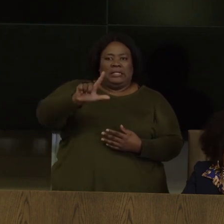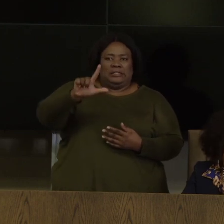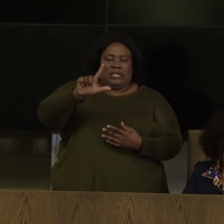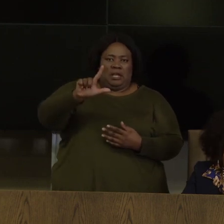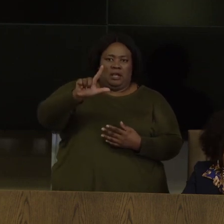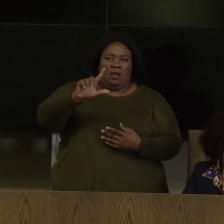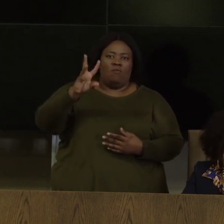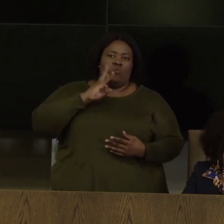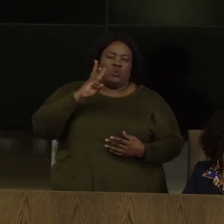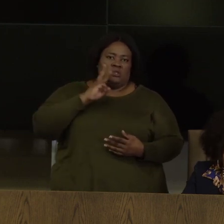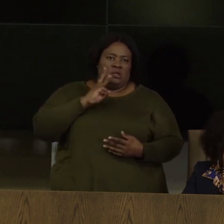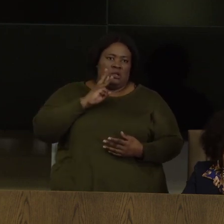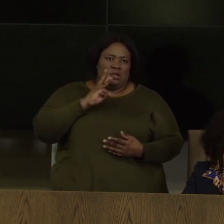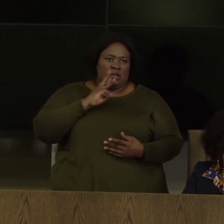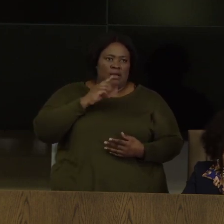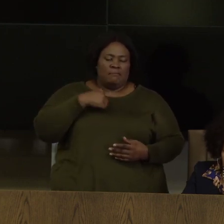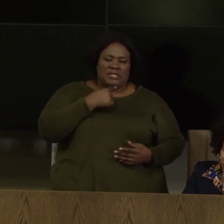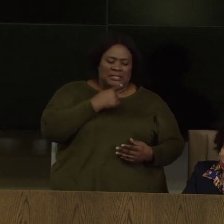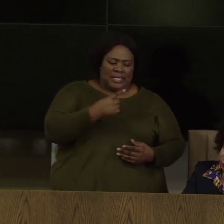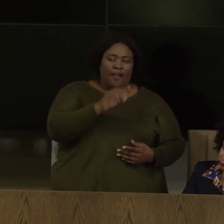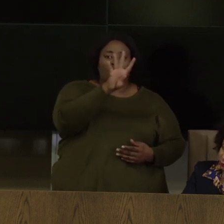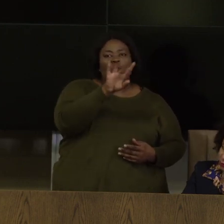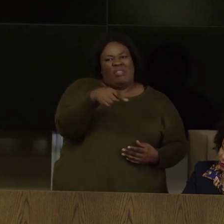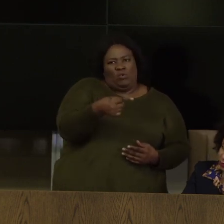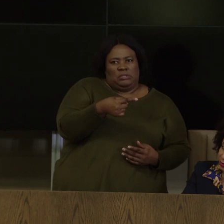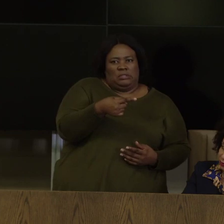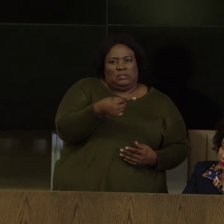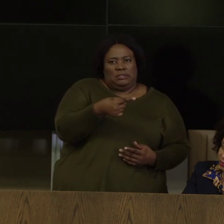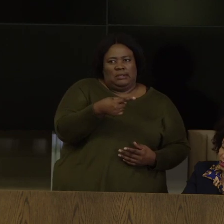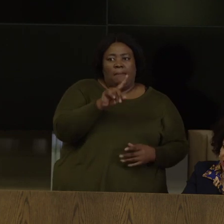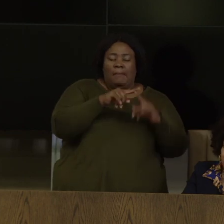It does seem that I indicated that it was 40,000